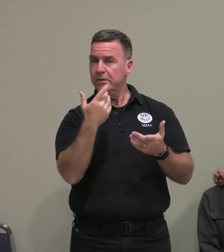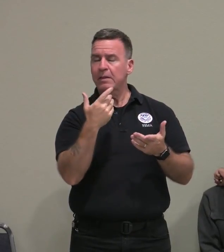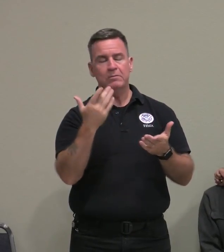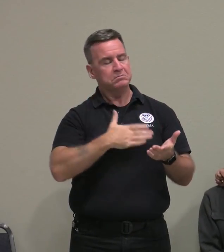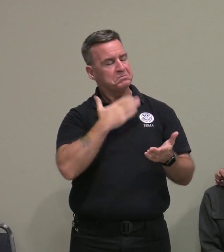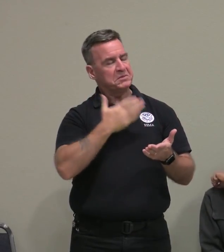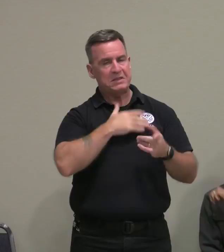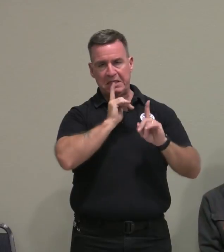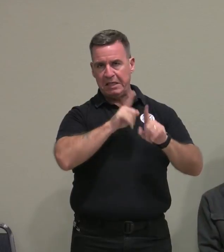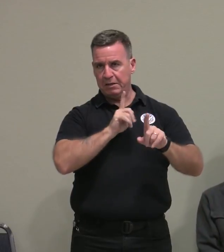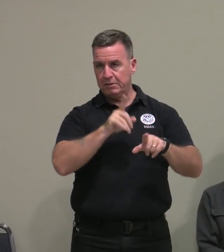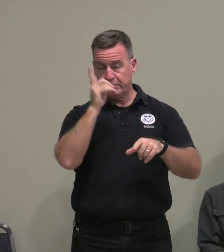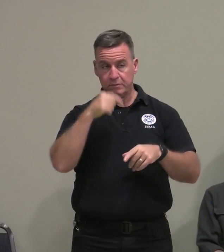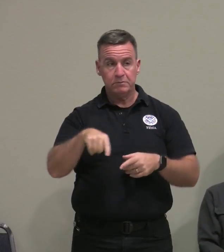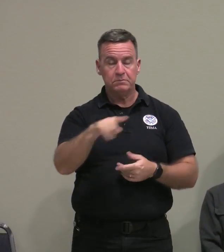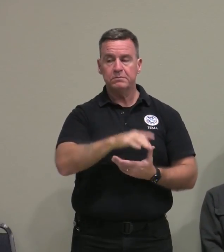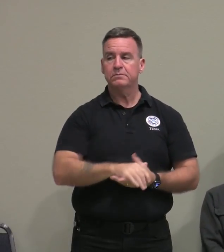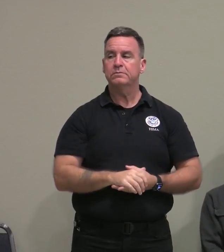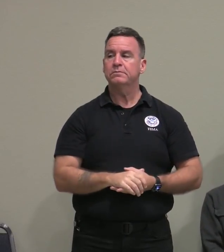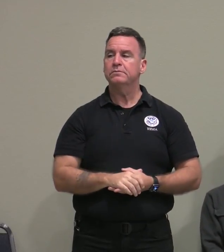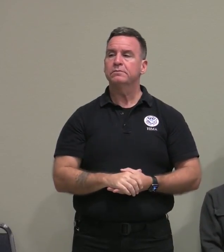We're glad to answer those questions.